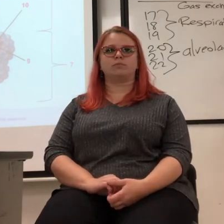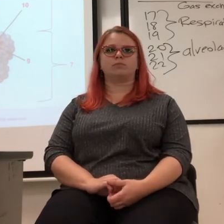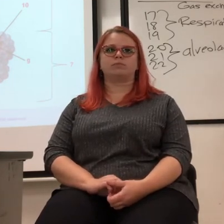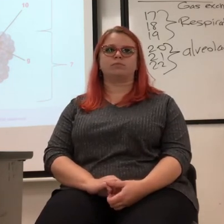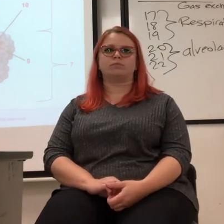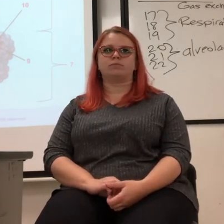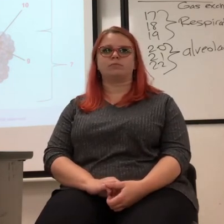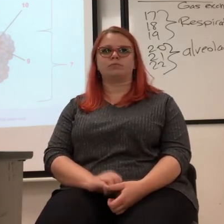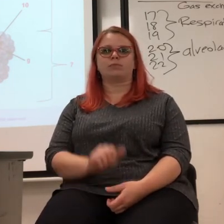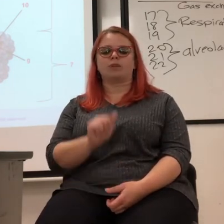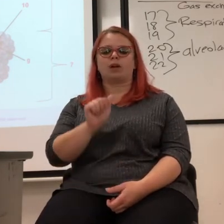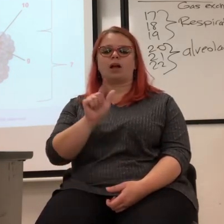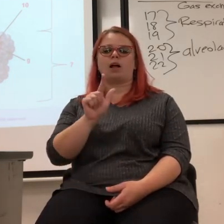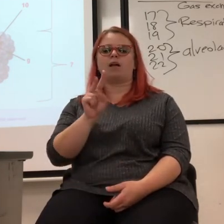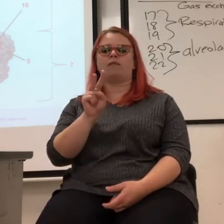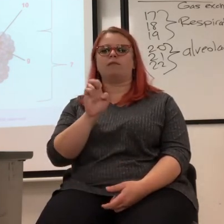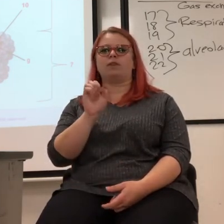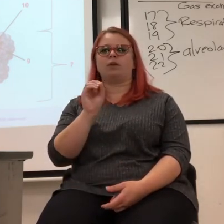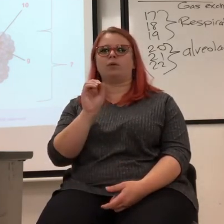20, 21, 22.